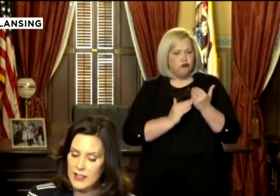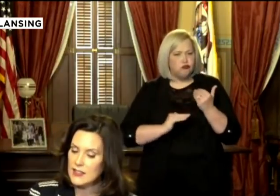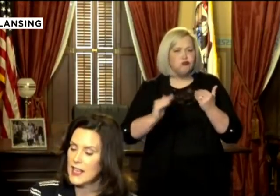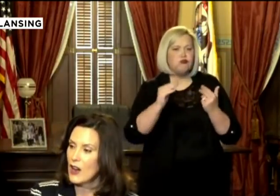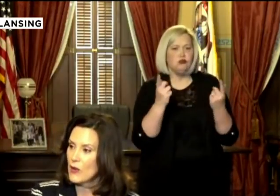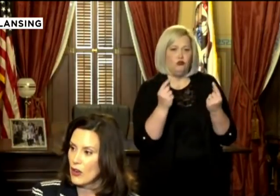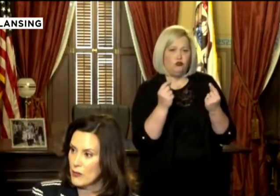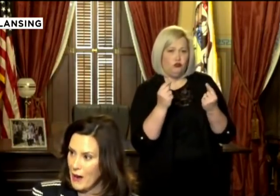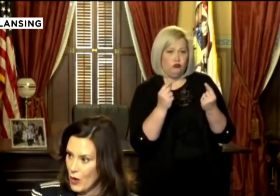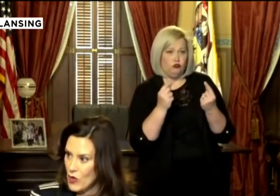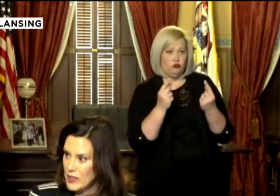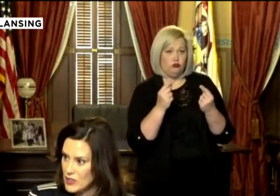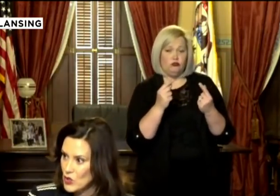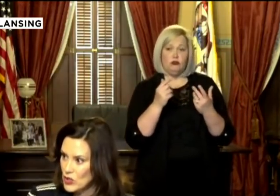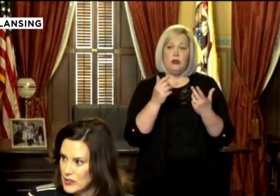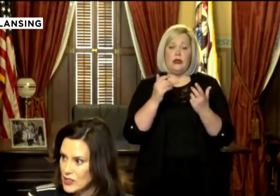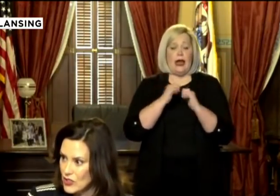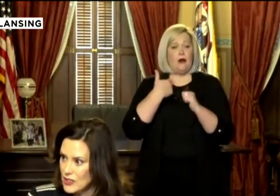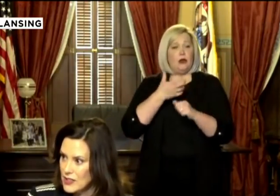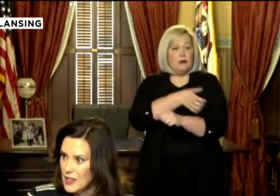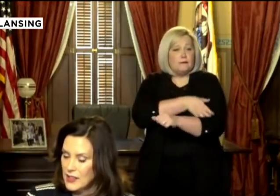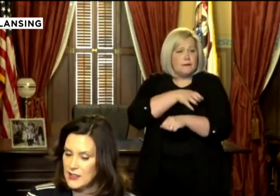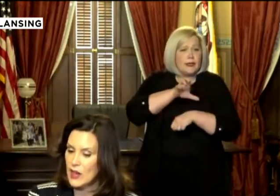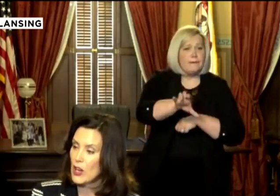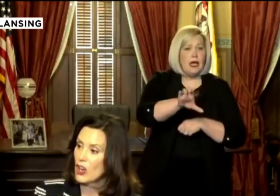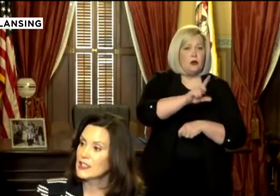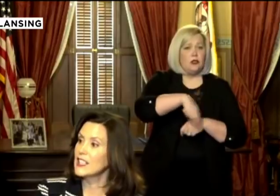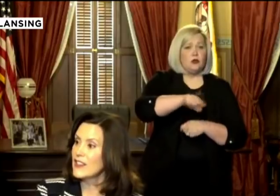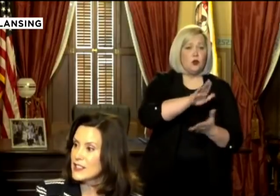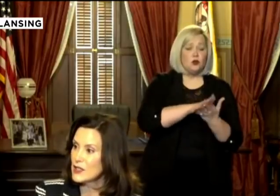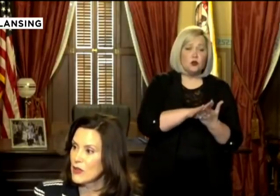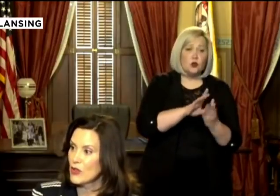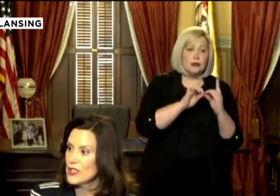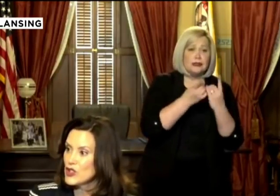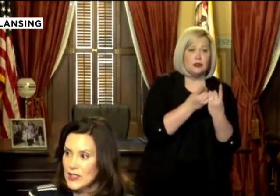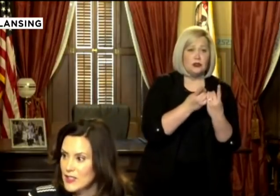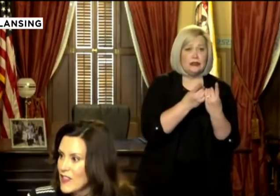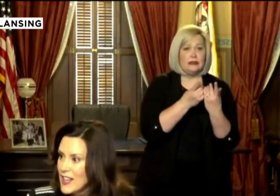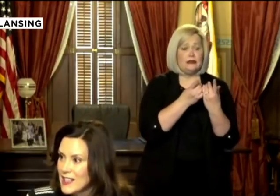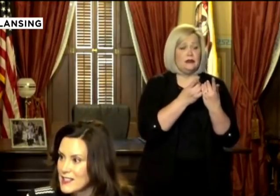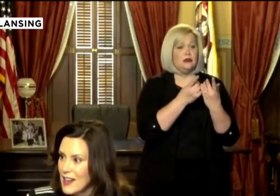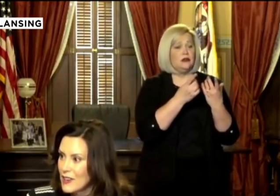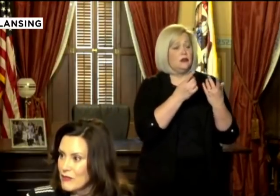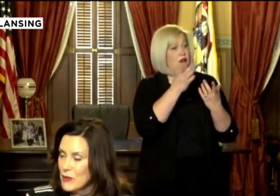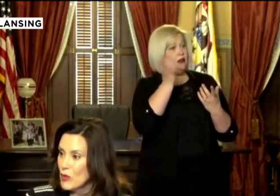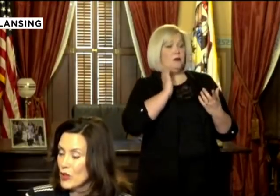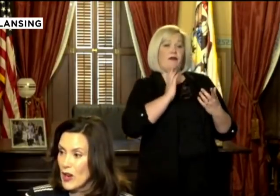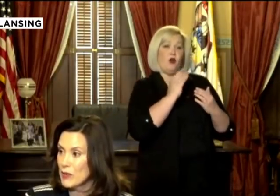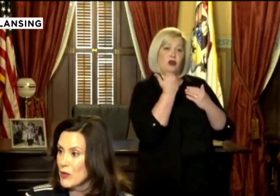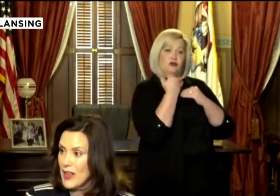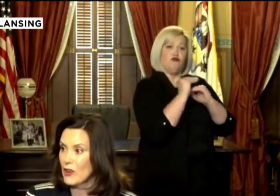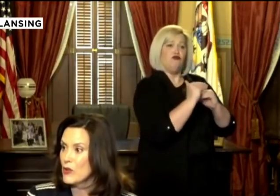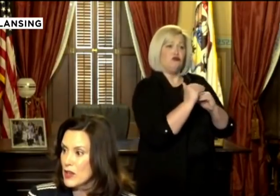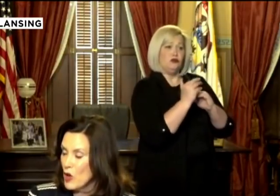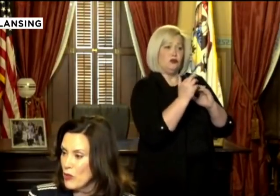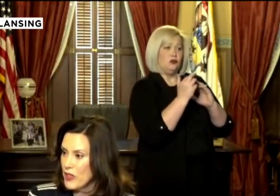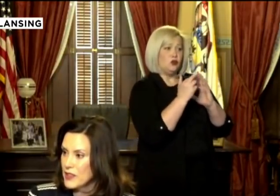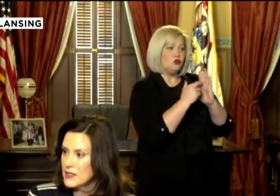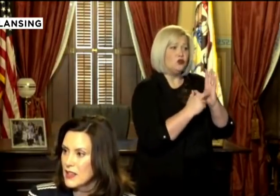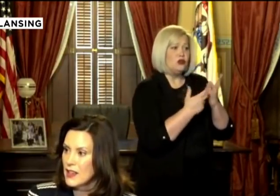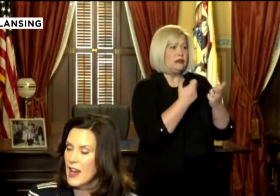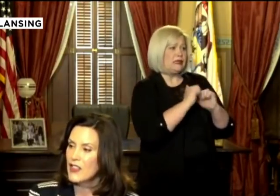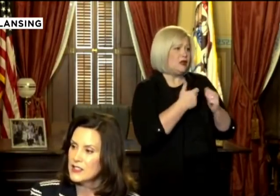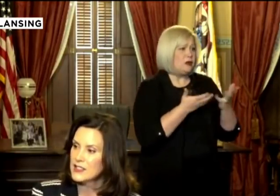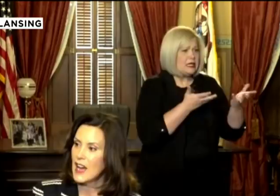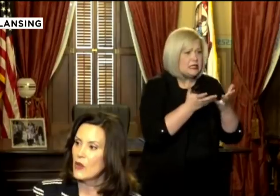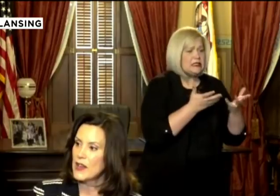kids. This is how we are empowering school districts. This is how we are leaving some of the restrictive things that people were grappling with. How do we cope